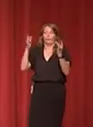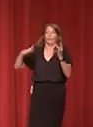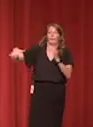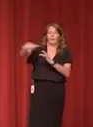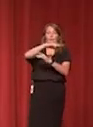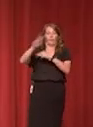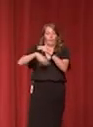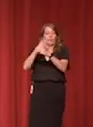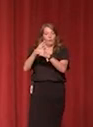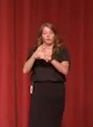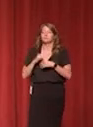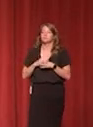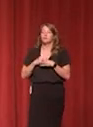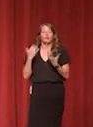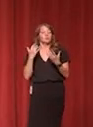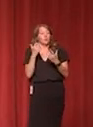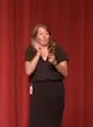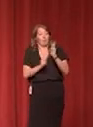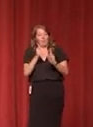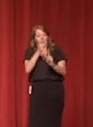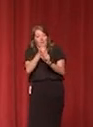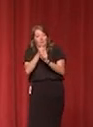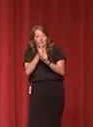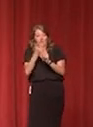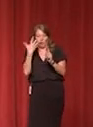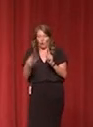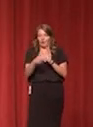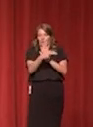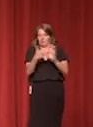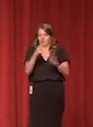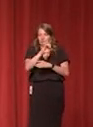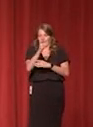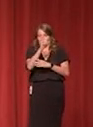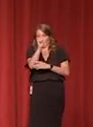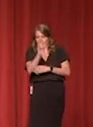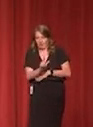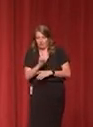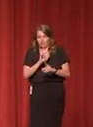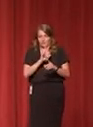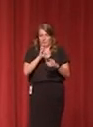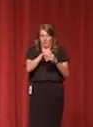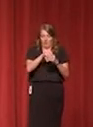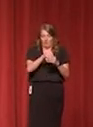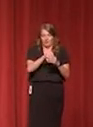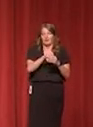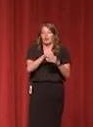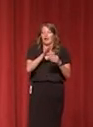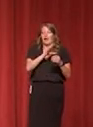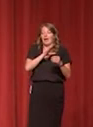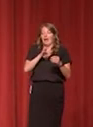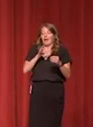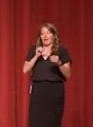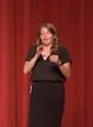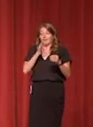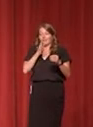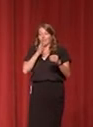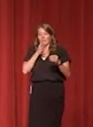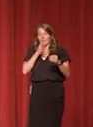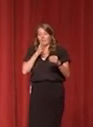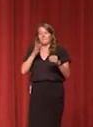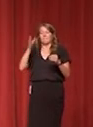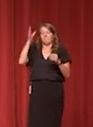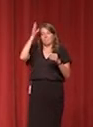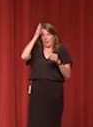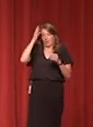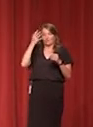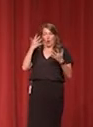risk for the disease, and they contribute and help us generate breakthrough research data. And also a number of caregivers are